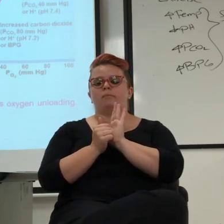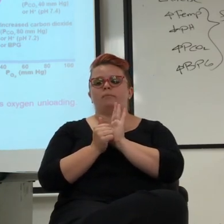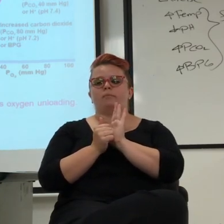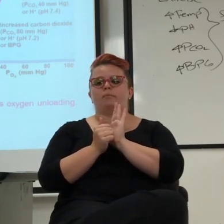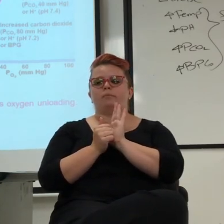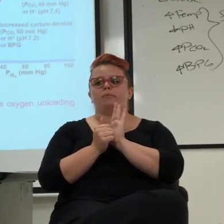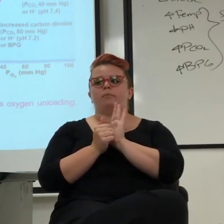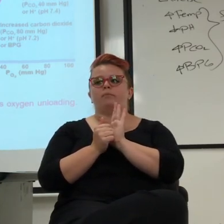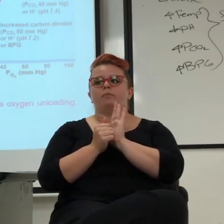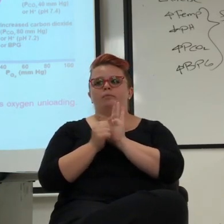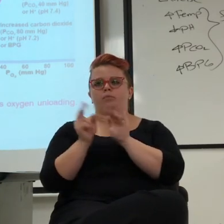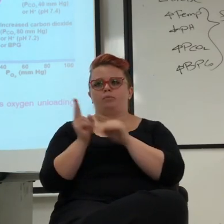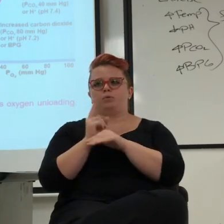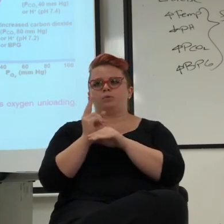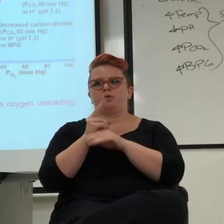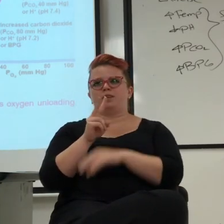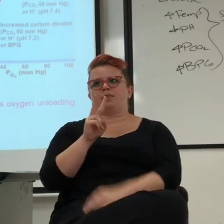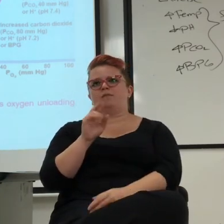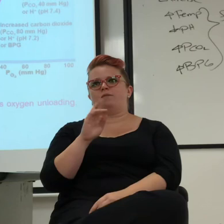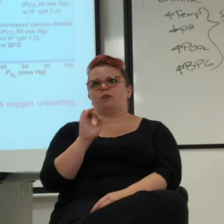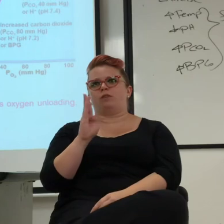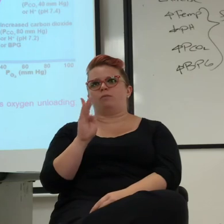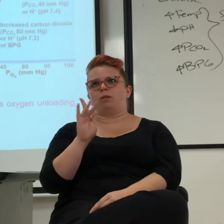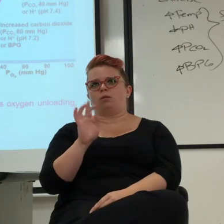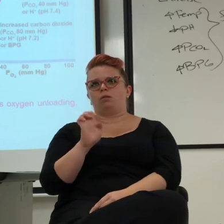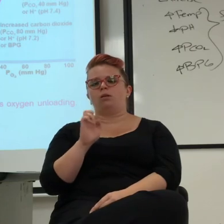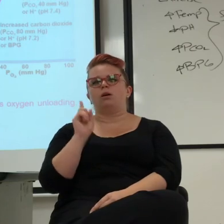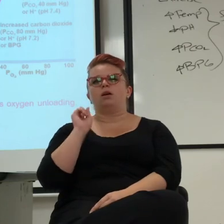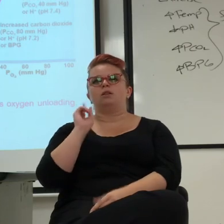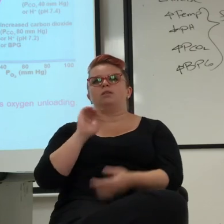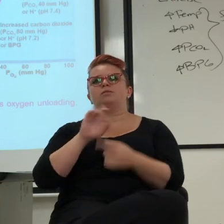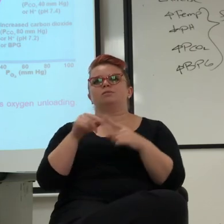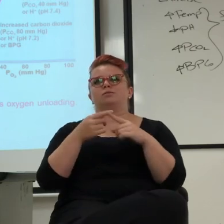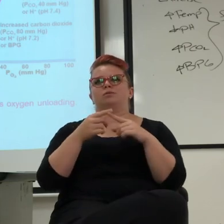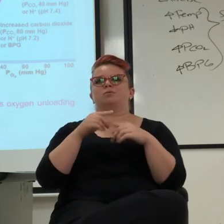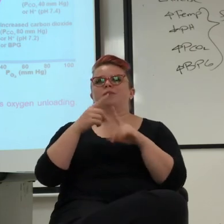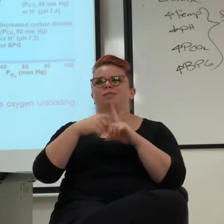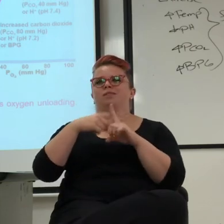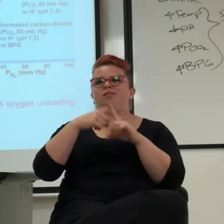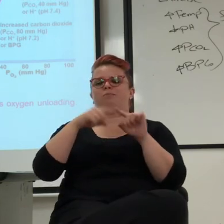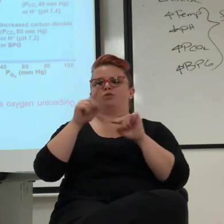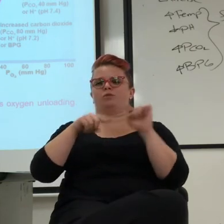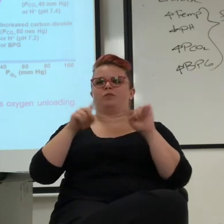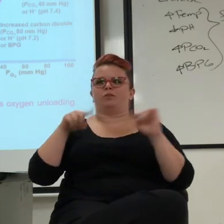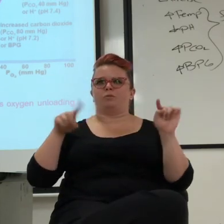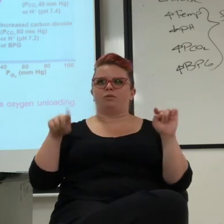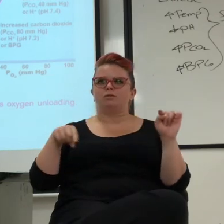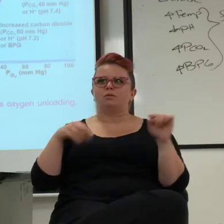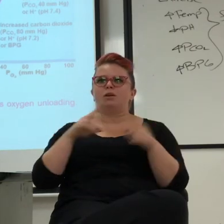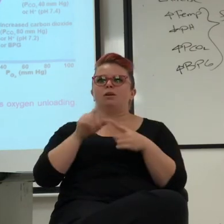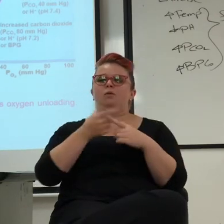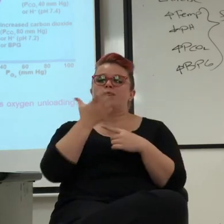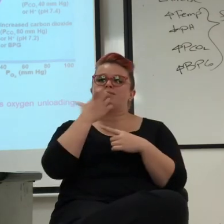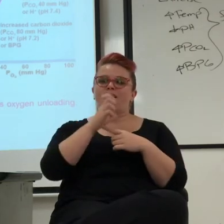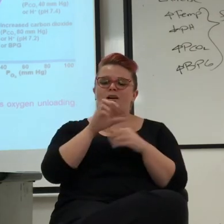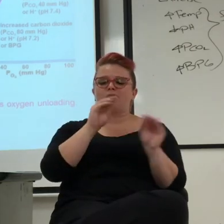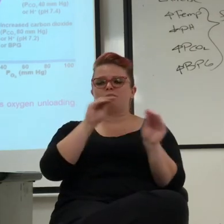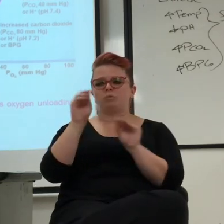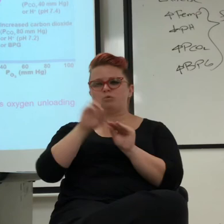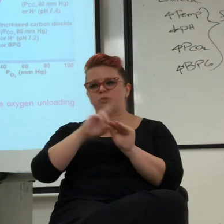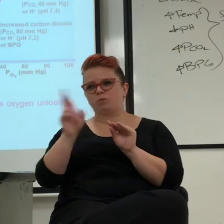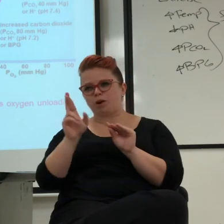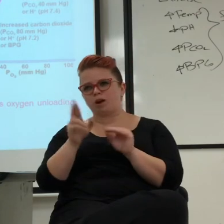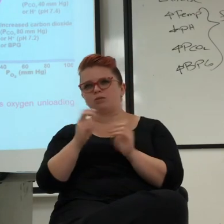per variable. This one is the variable of temperature, shift it one way or the other. You get hot, shift to the right. Here it is